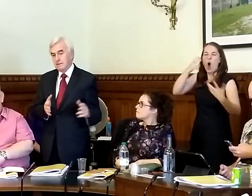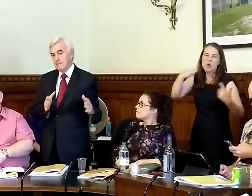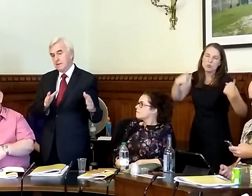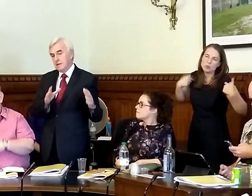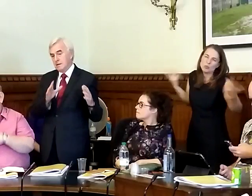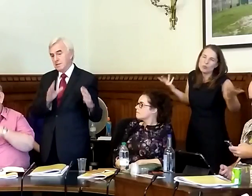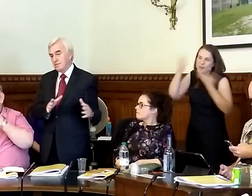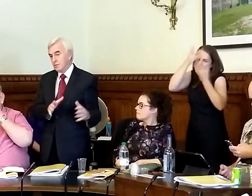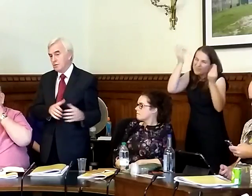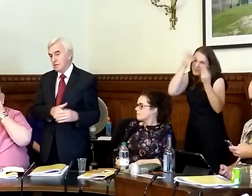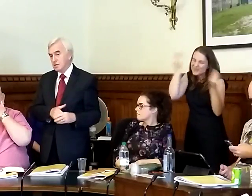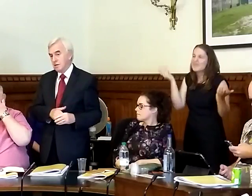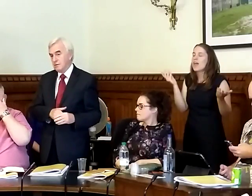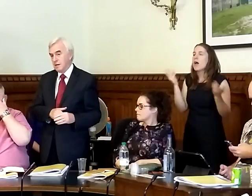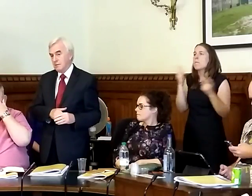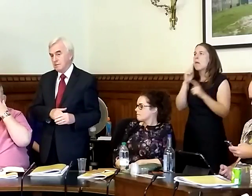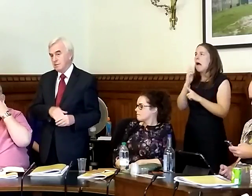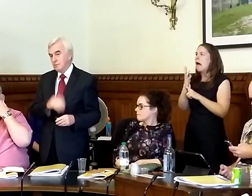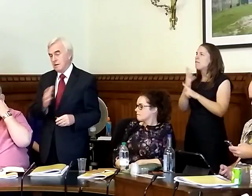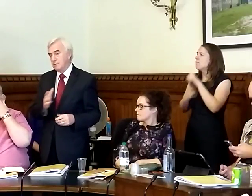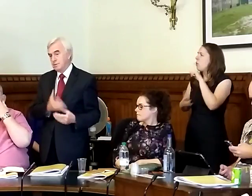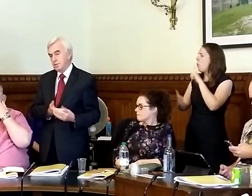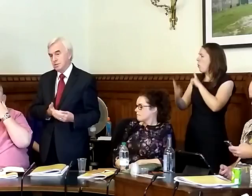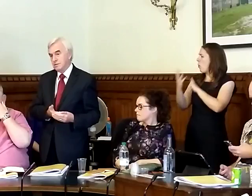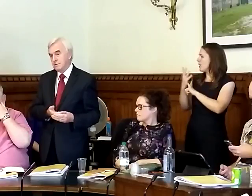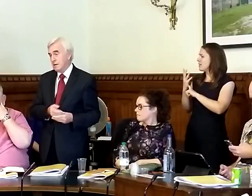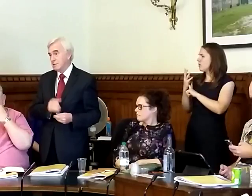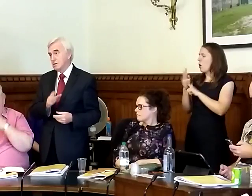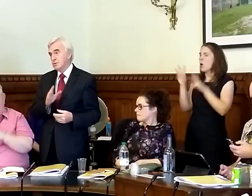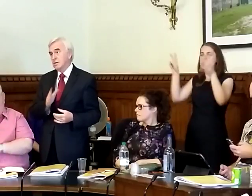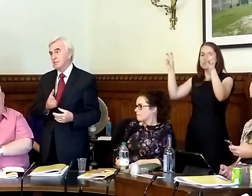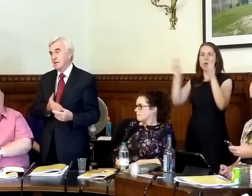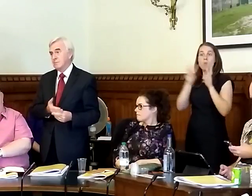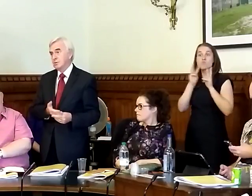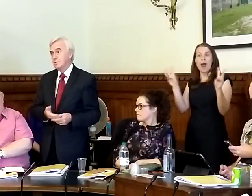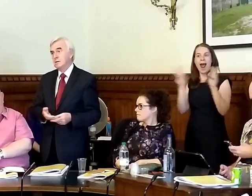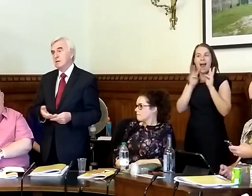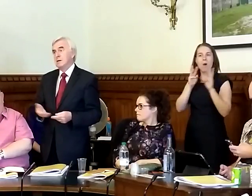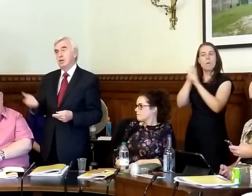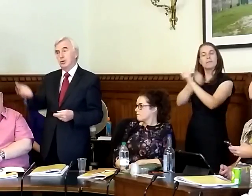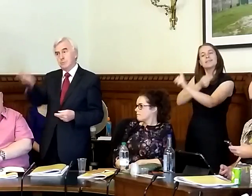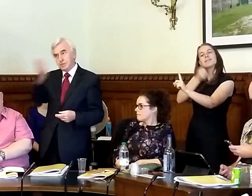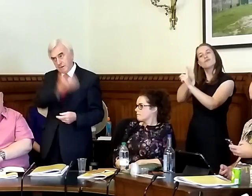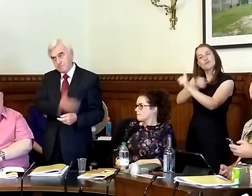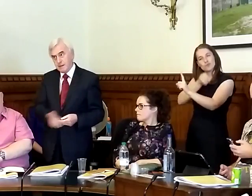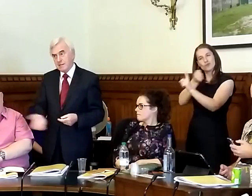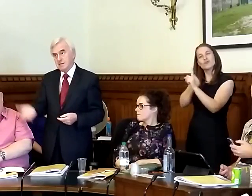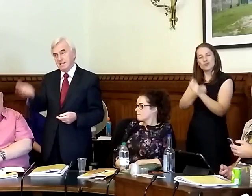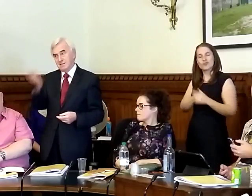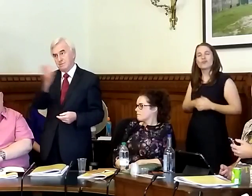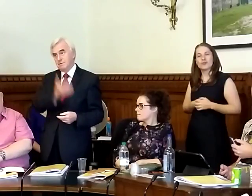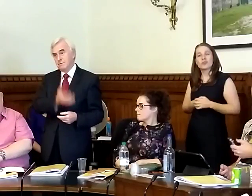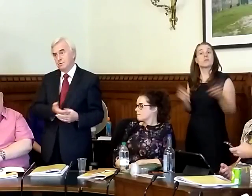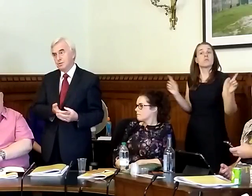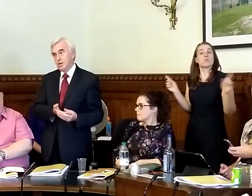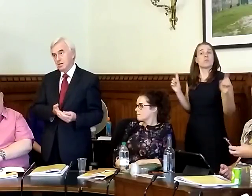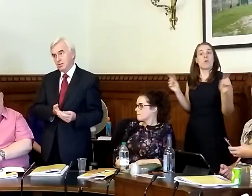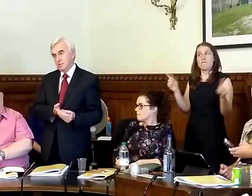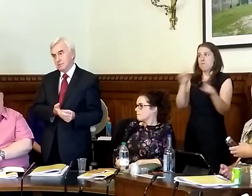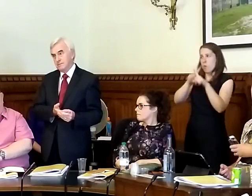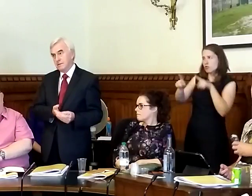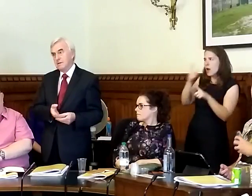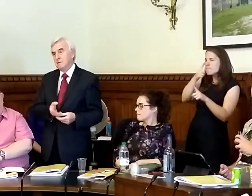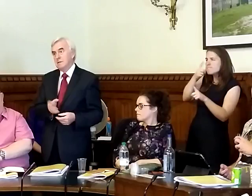sorry. I think it's 4 years ago now, we did the WOW petition to try and establish a cumulative impact assessment of